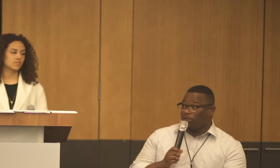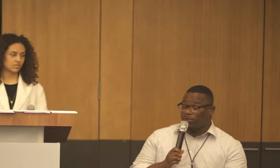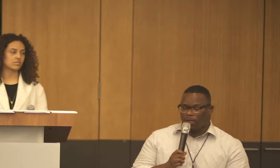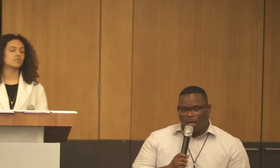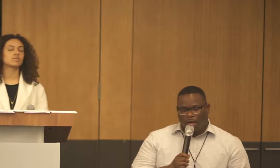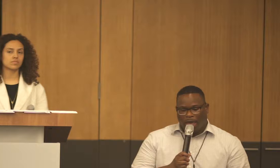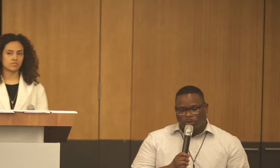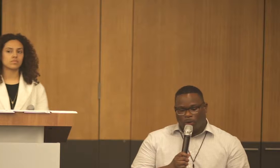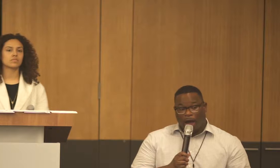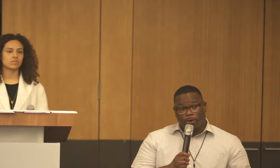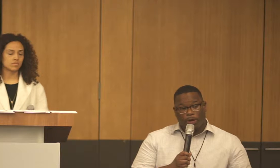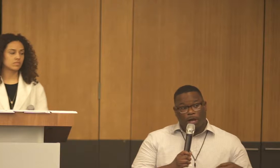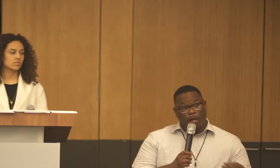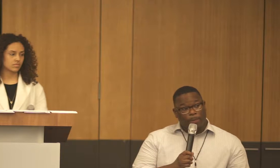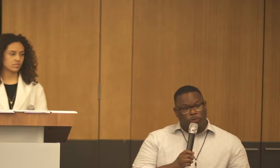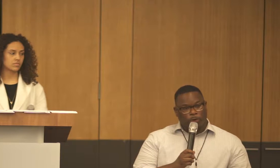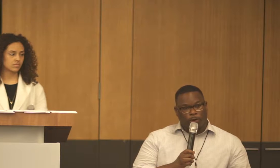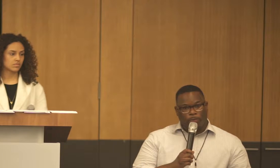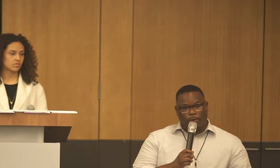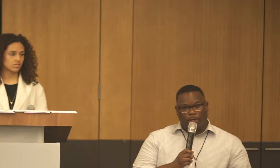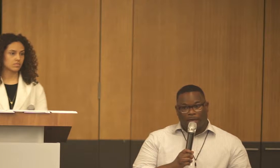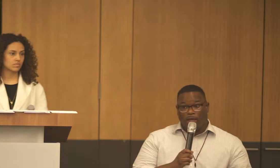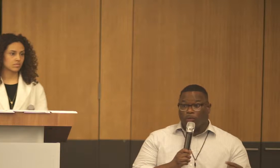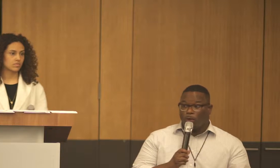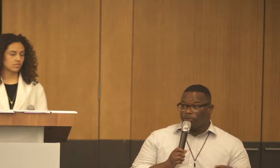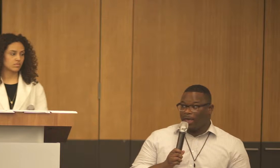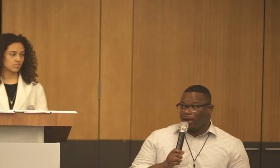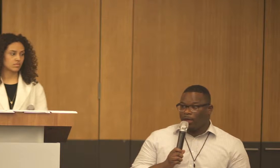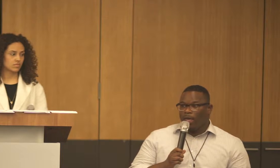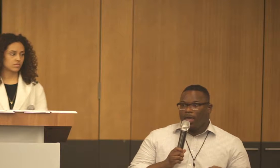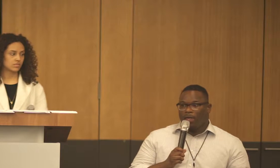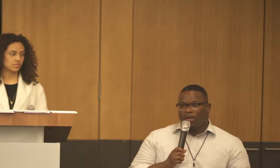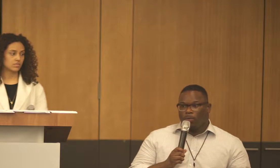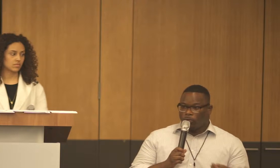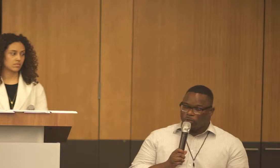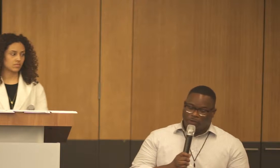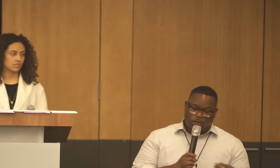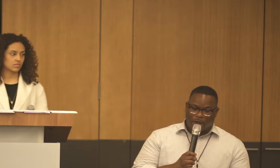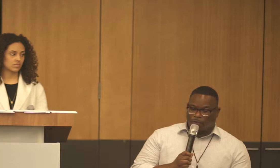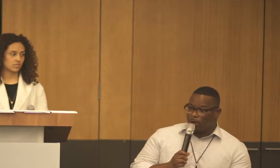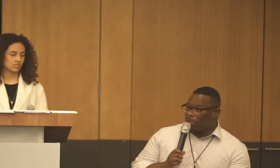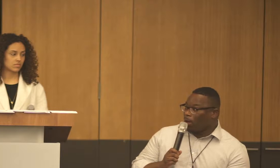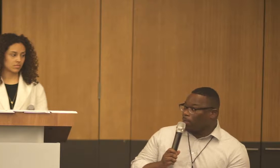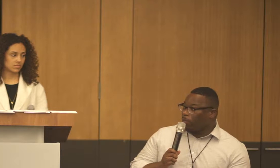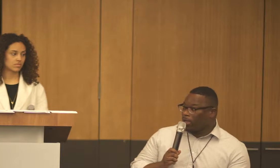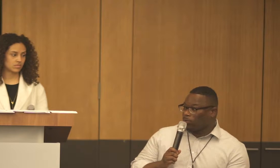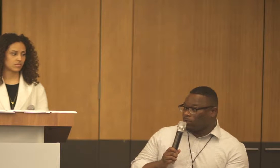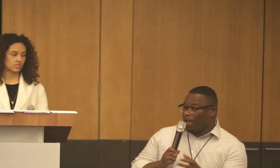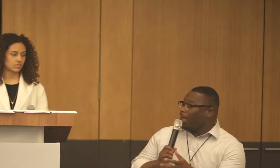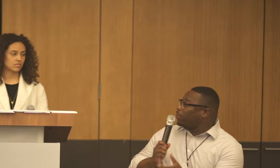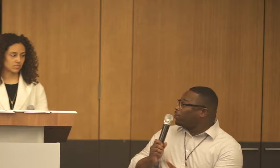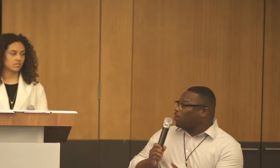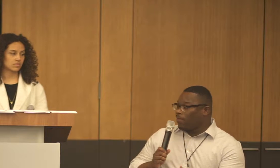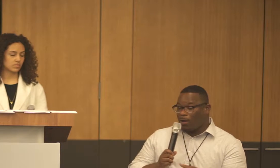staffing agencies. And so our alums were gaining roles there. And then once we sort of had a track record there, we were bringing